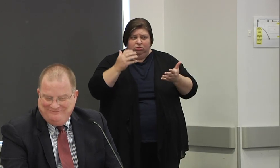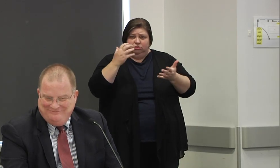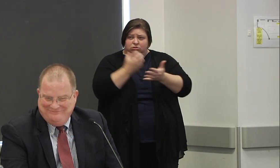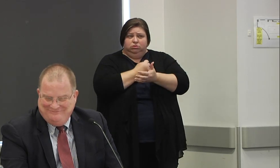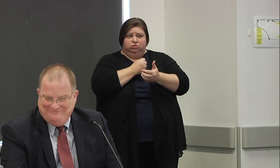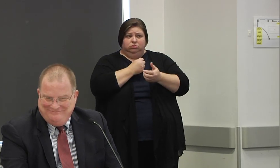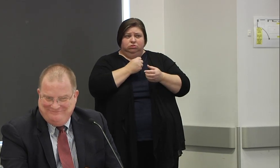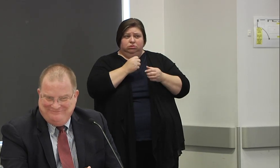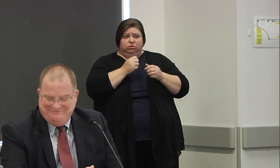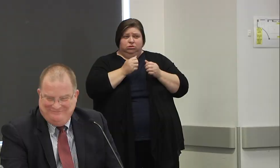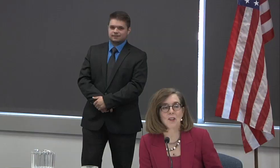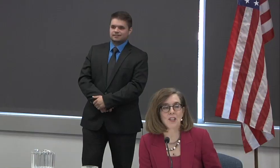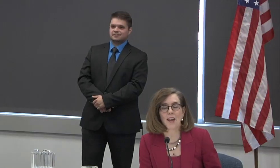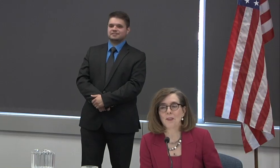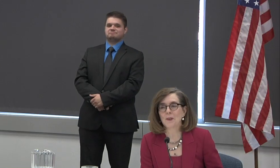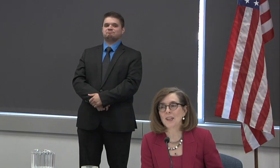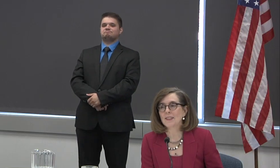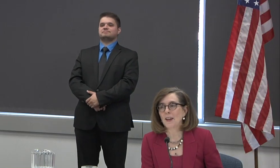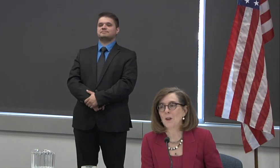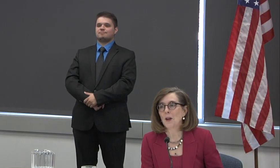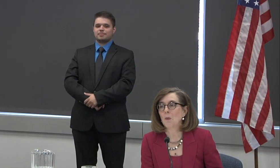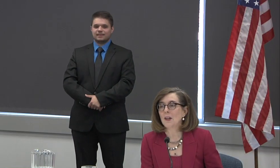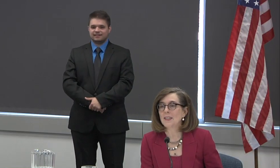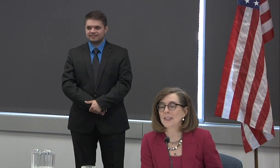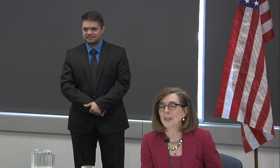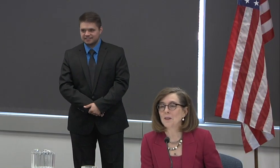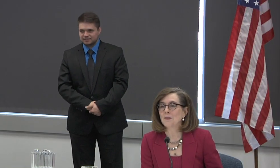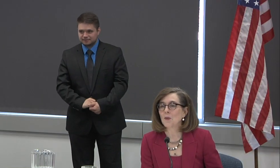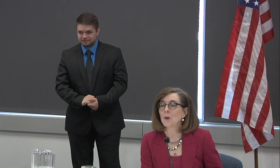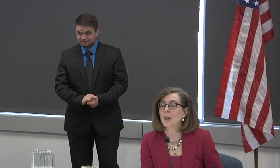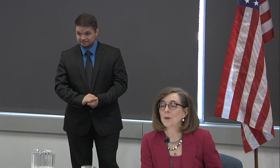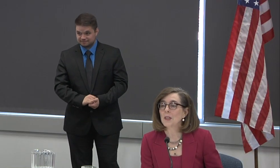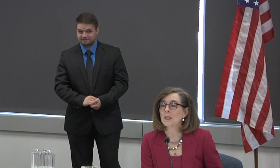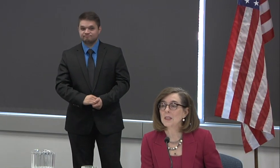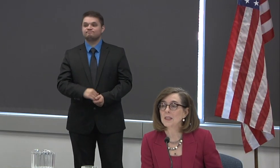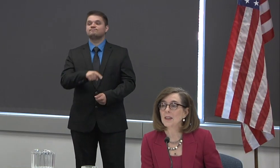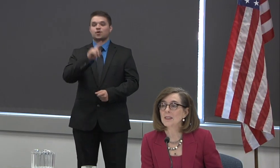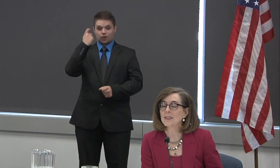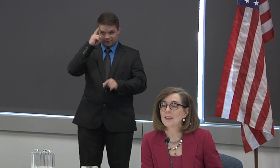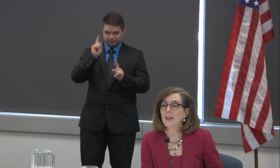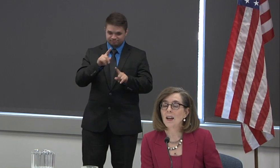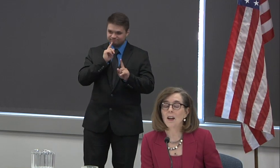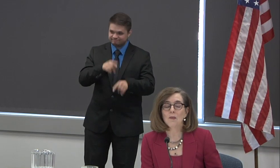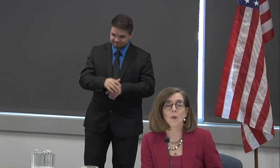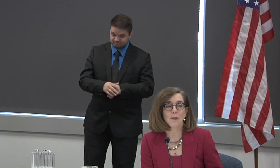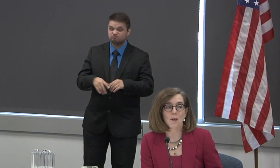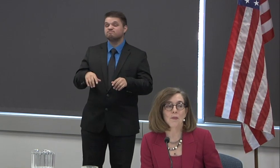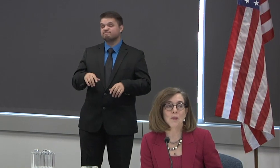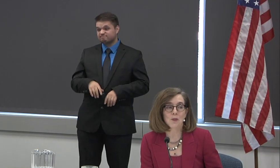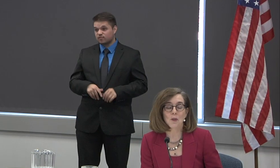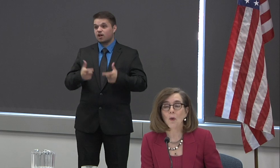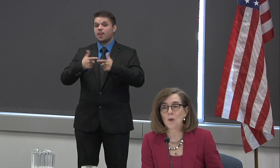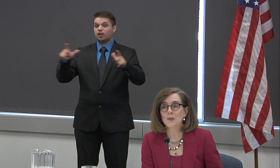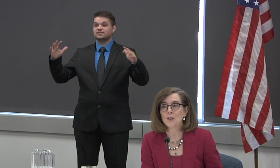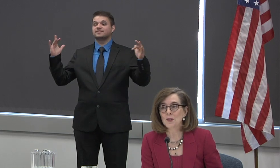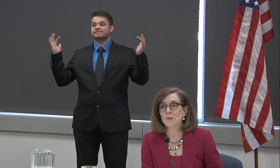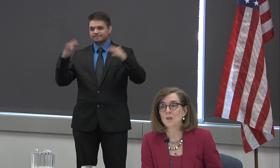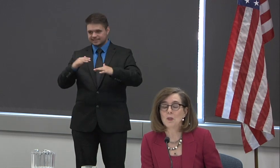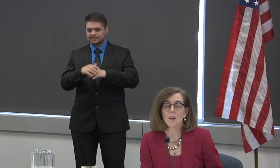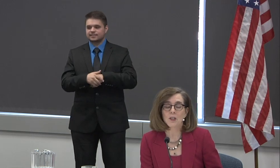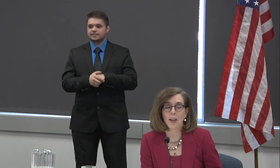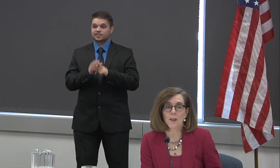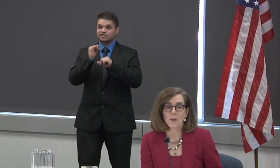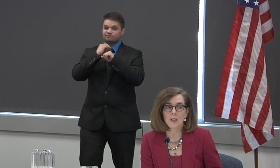In terms of large gatherings, I wanted to give Oregonians a sense of what the future holds in terms of